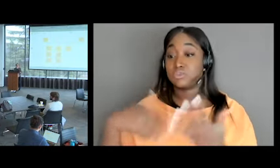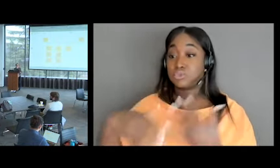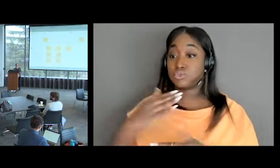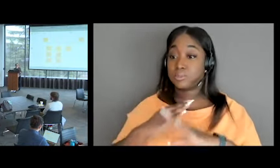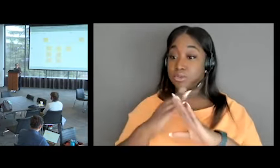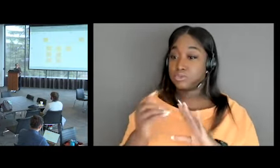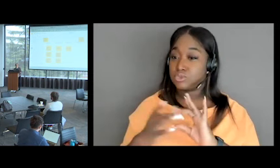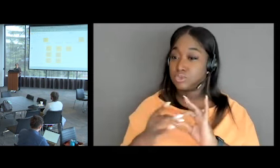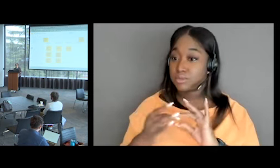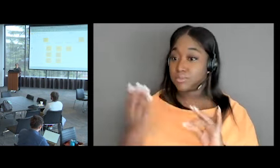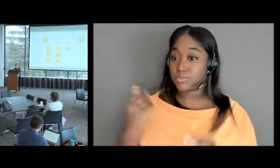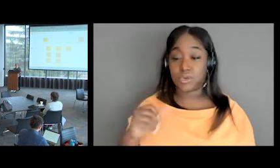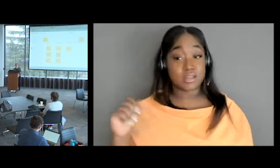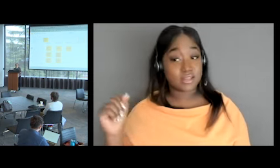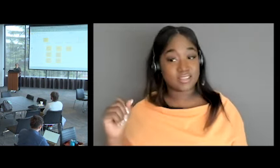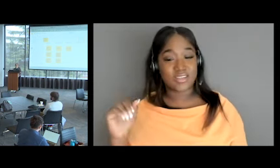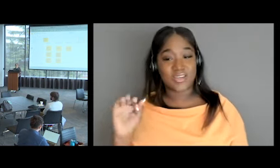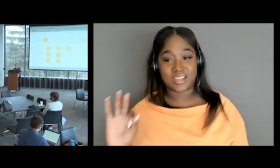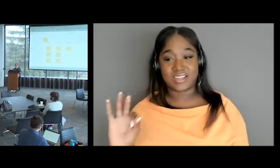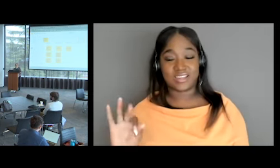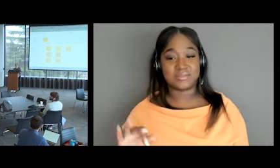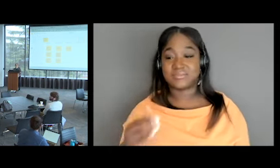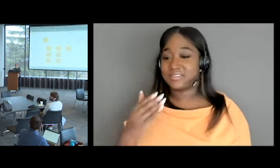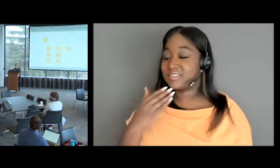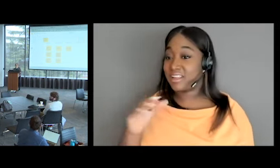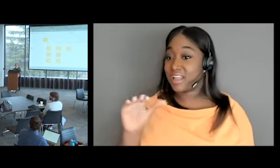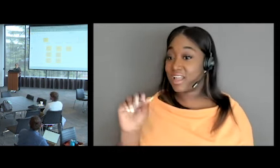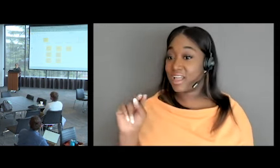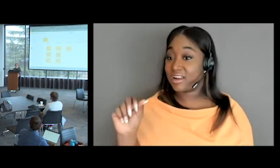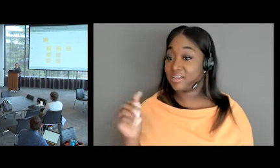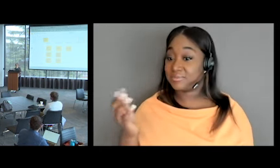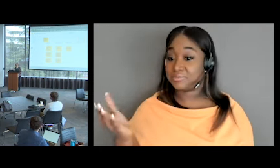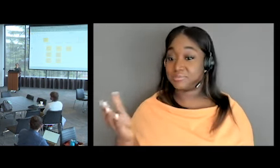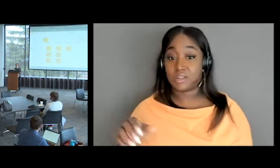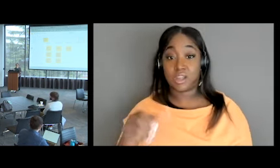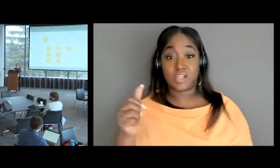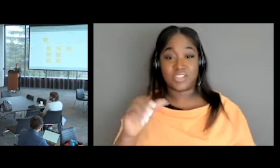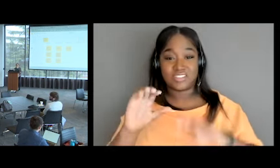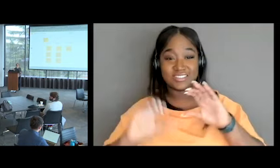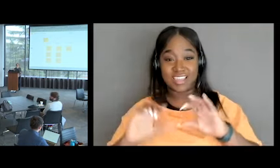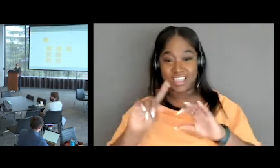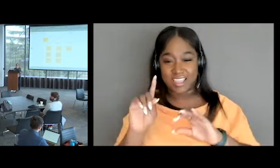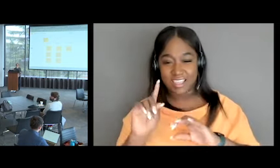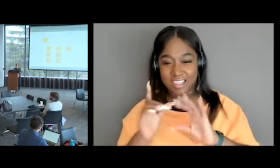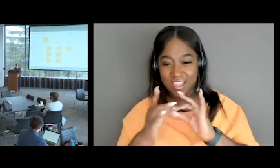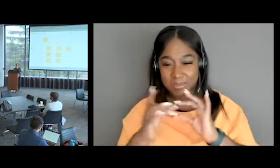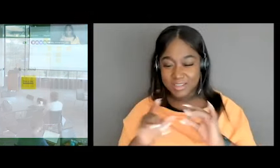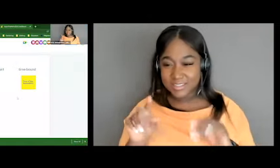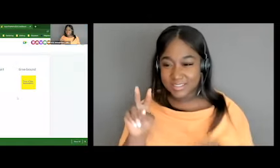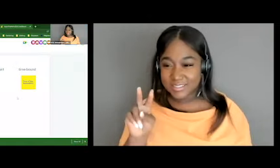Looks like Kevin has, were there other comments in chat? Sorry, I just can't see chat. Yeah, this is.